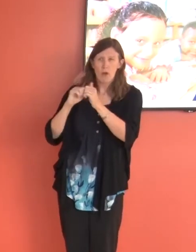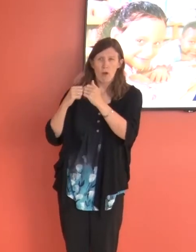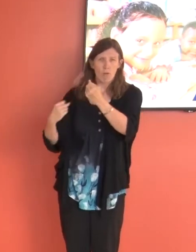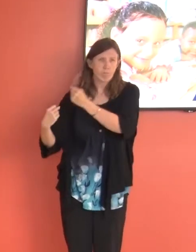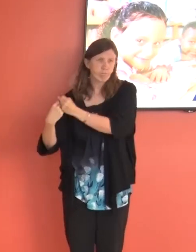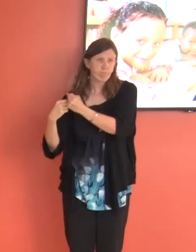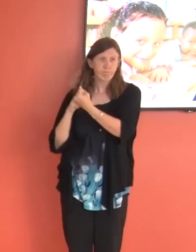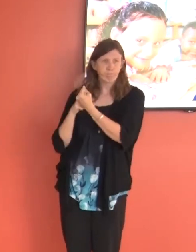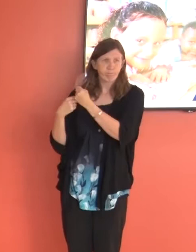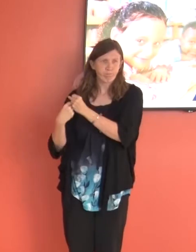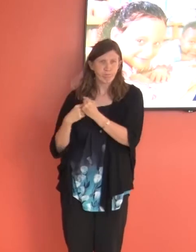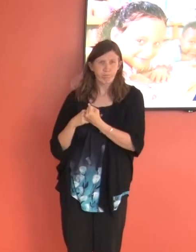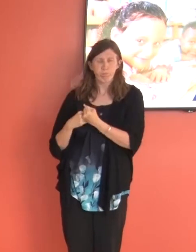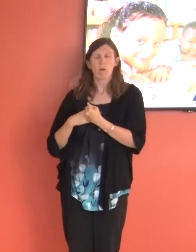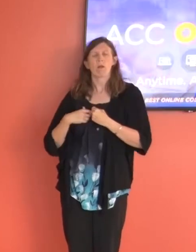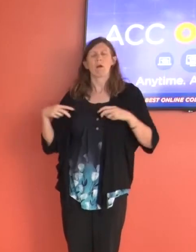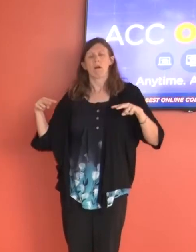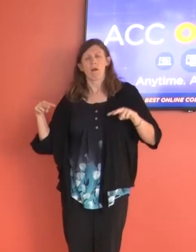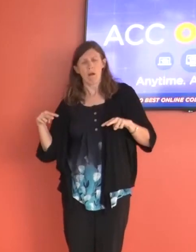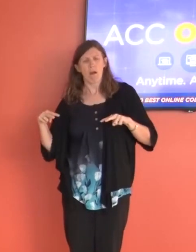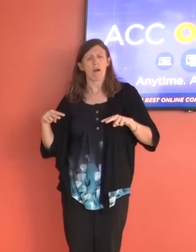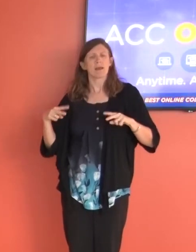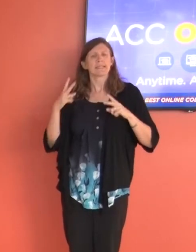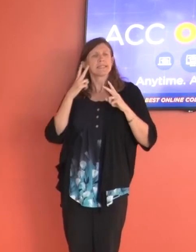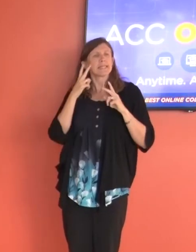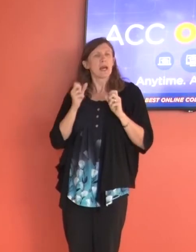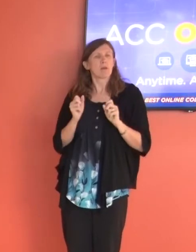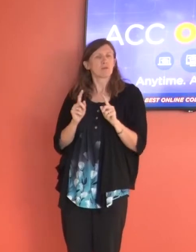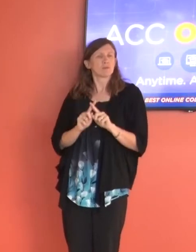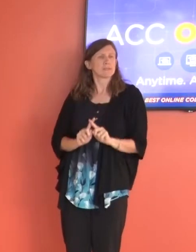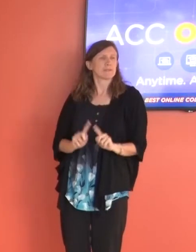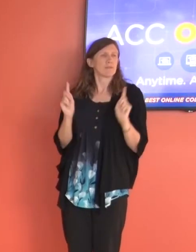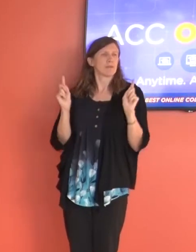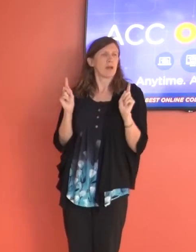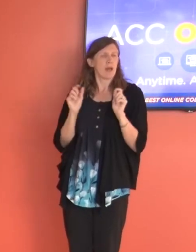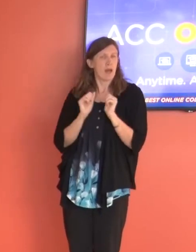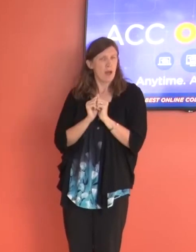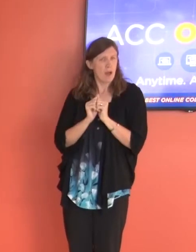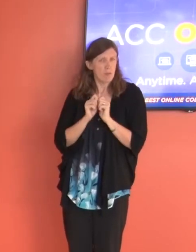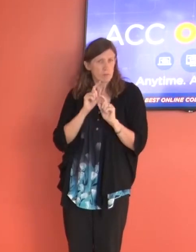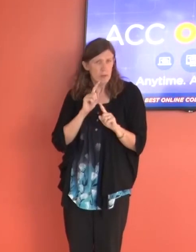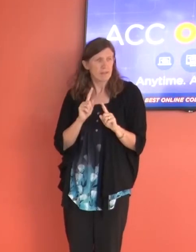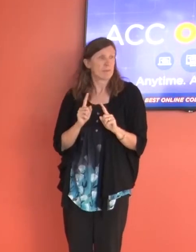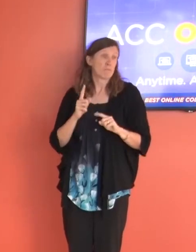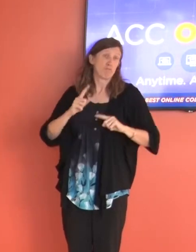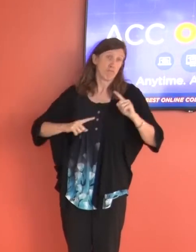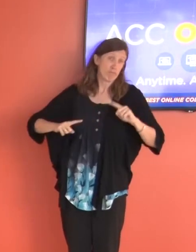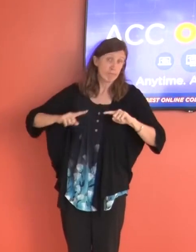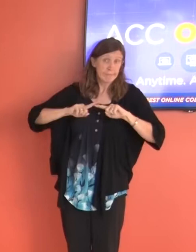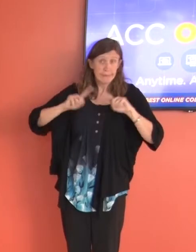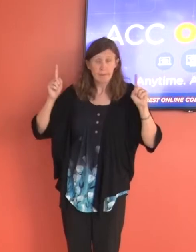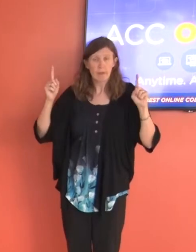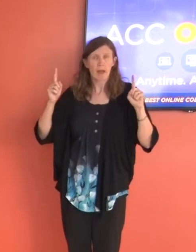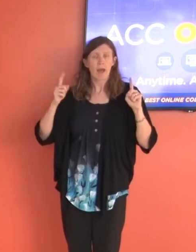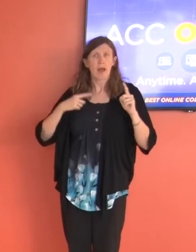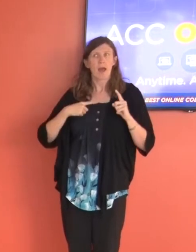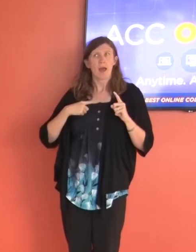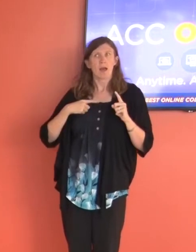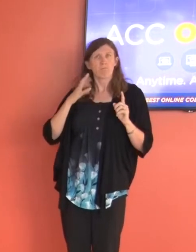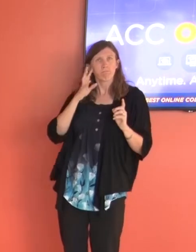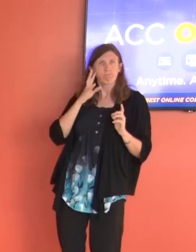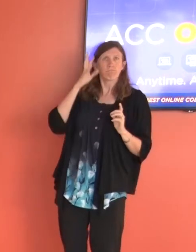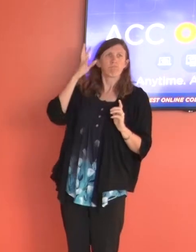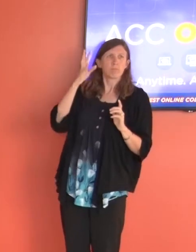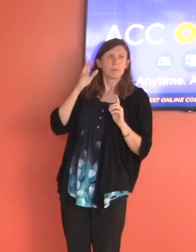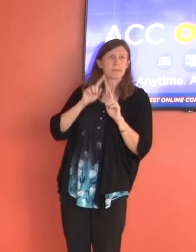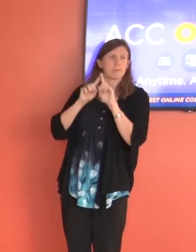because that allows us to see opportunities differently, that allows us to respond differently, and that allows us to come up with more creative solutions